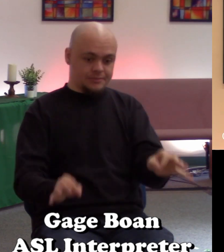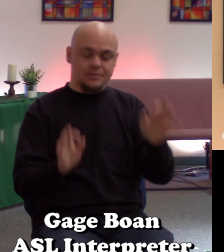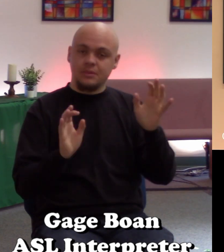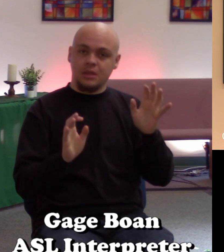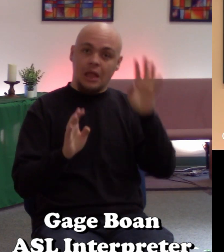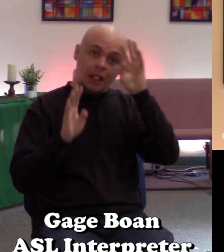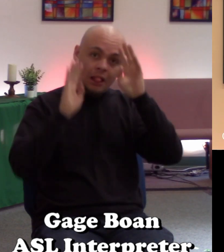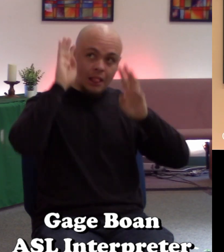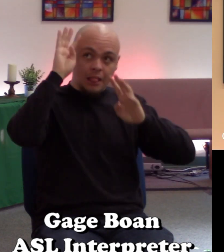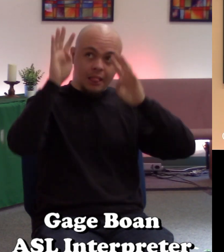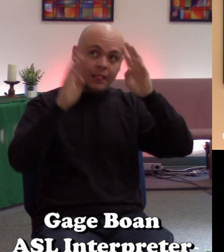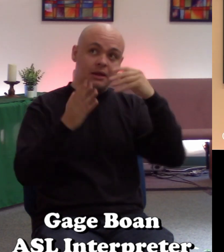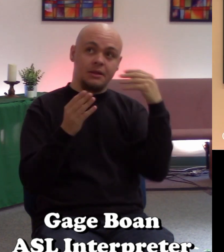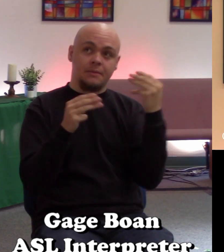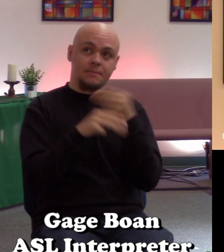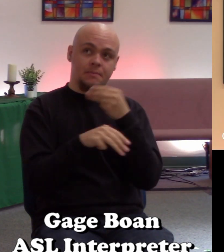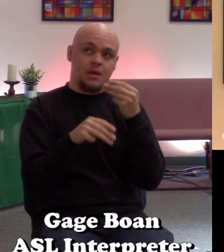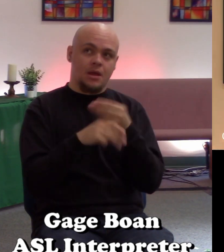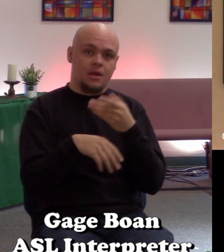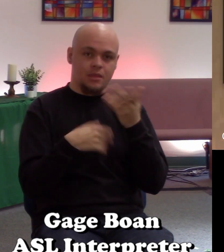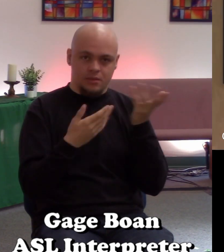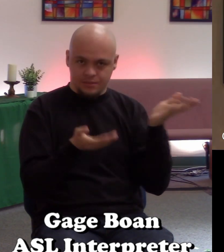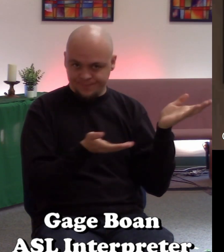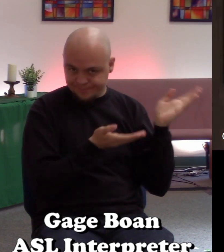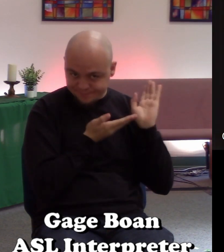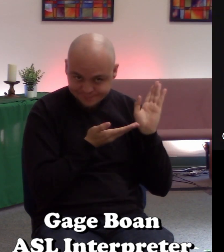doing this, he did some fancy math. There's this little chart.